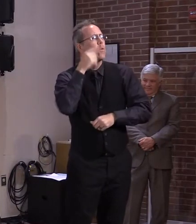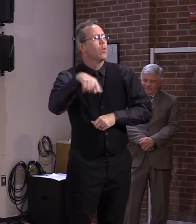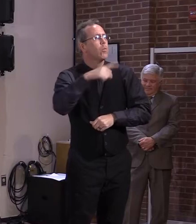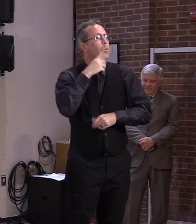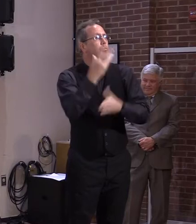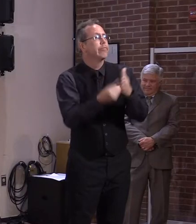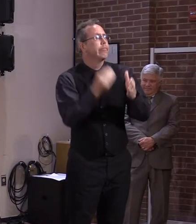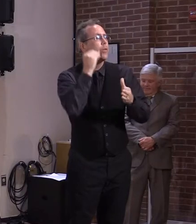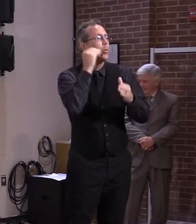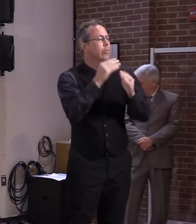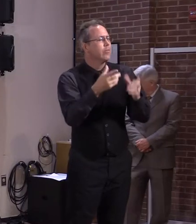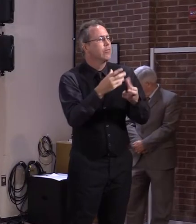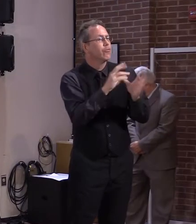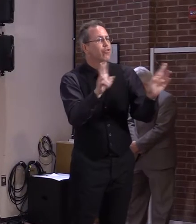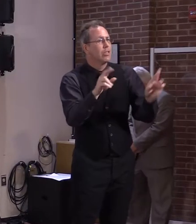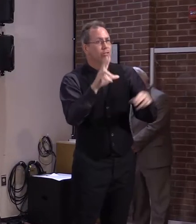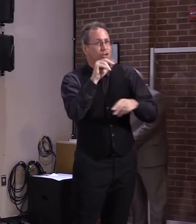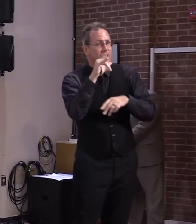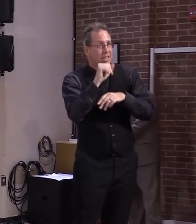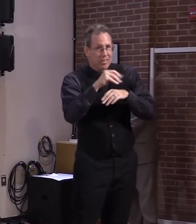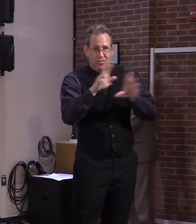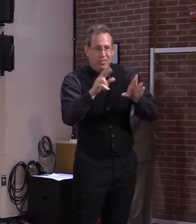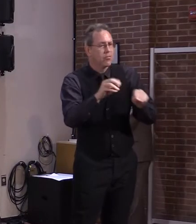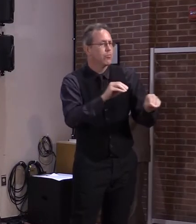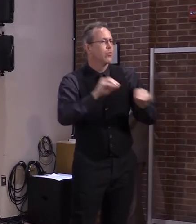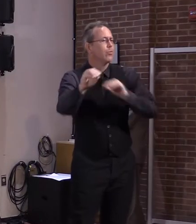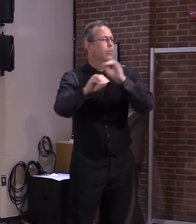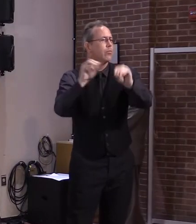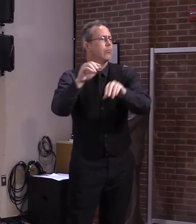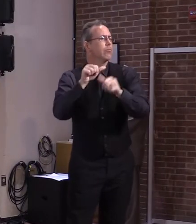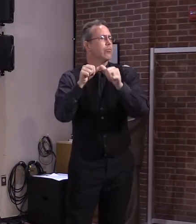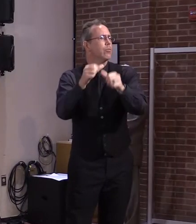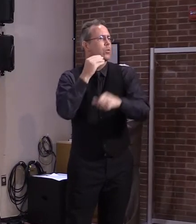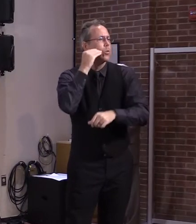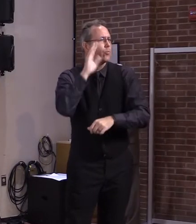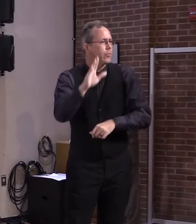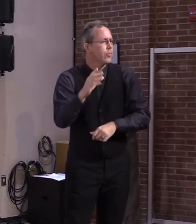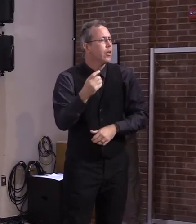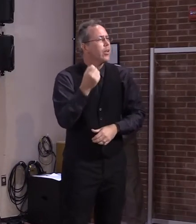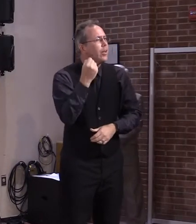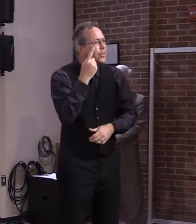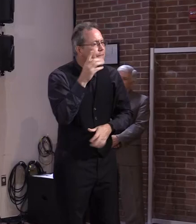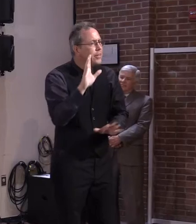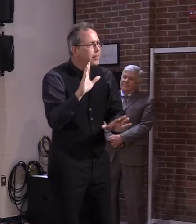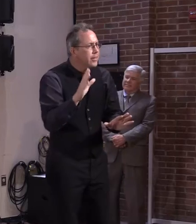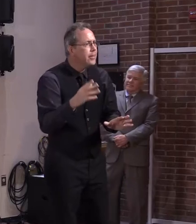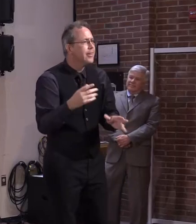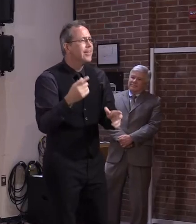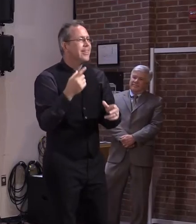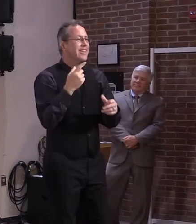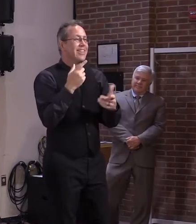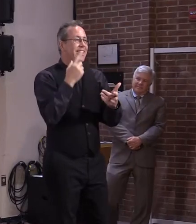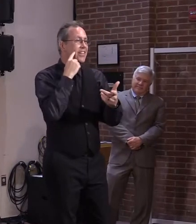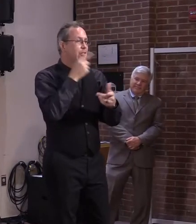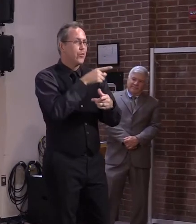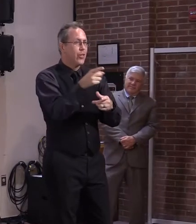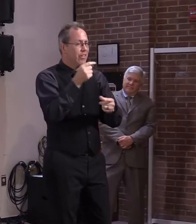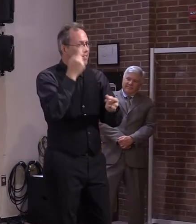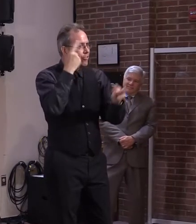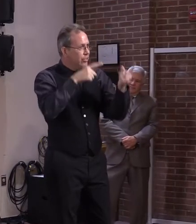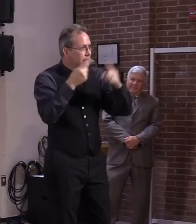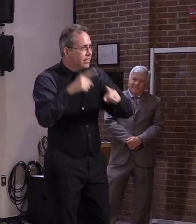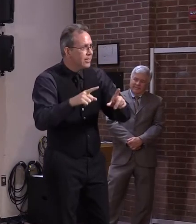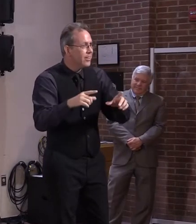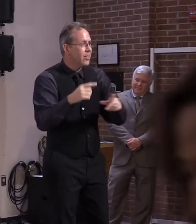know, I think all of us should agree that this isn't the most ideal situation with